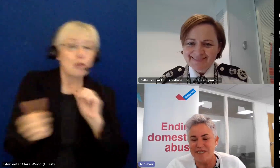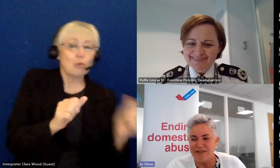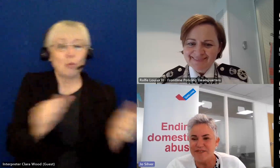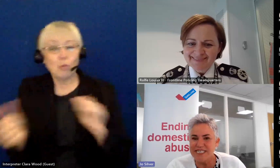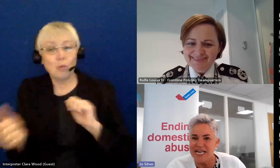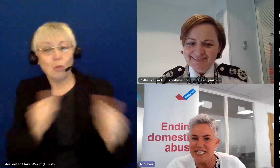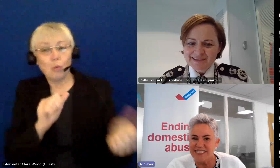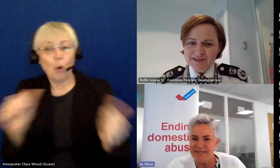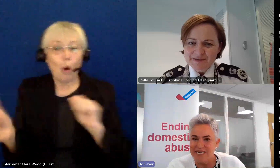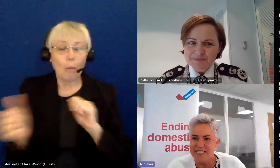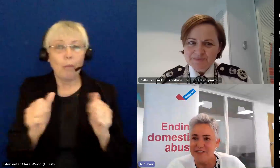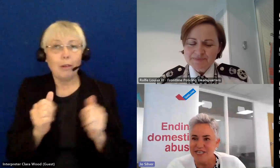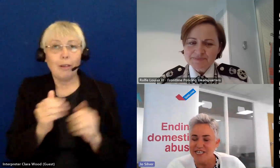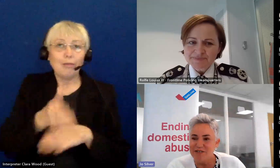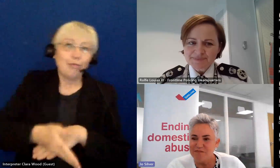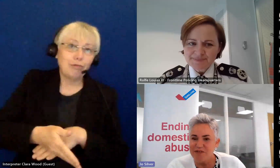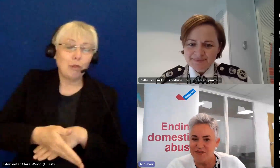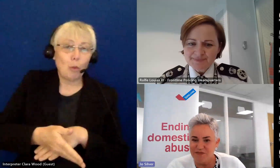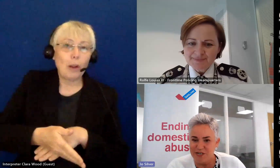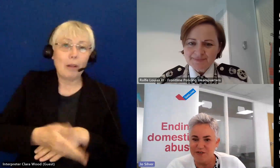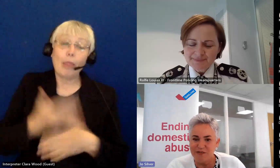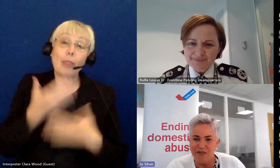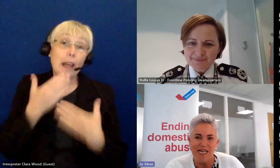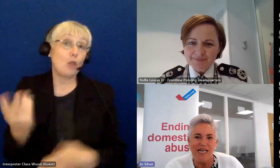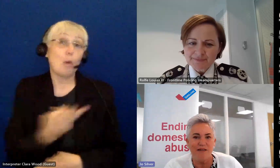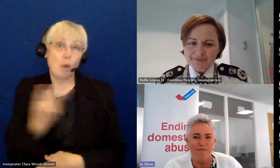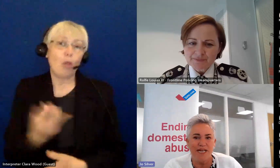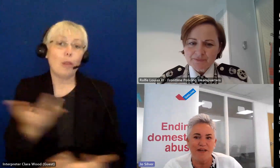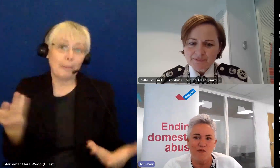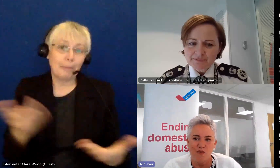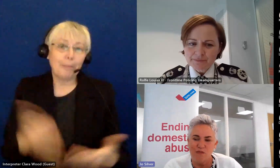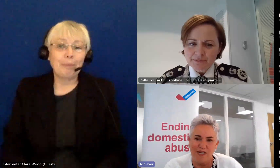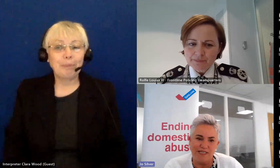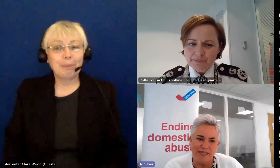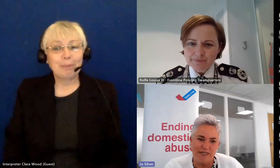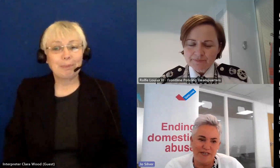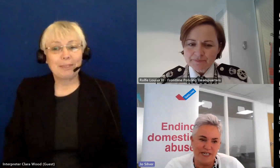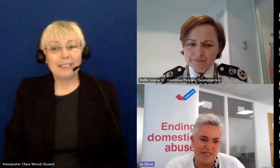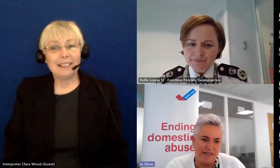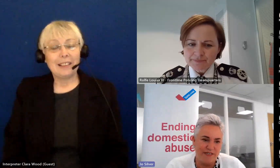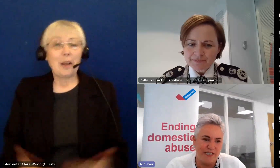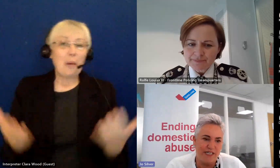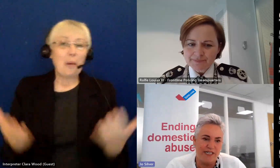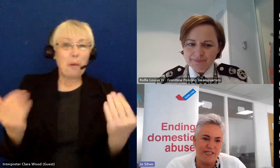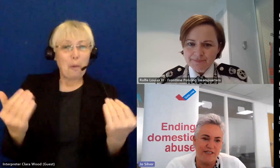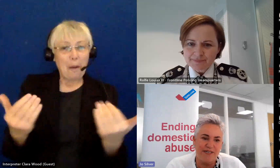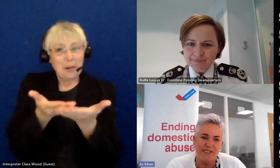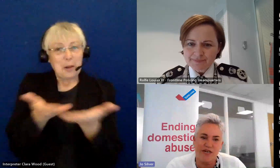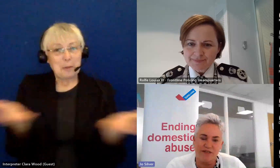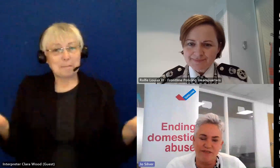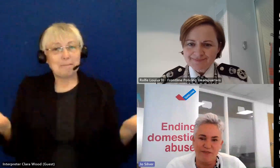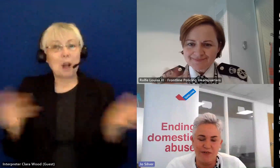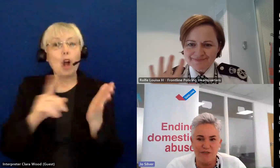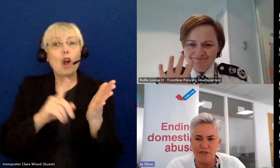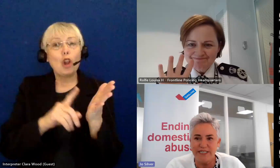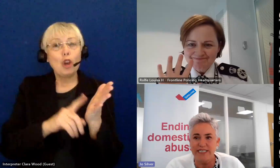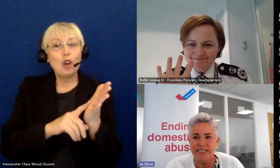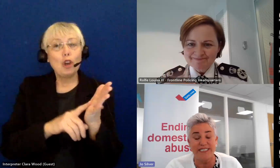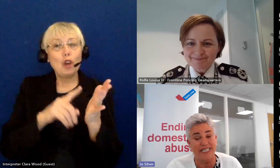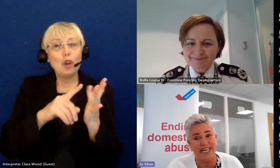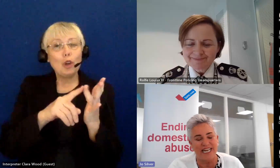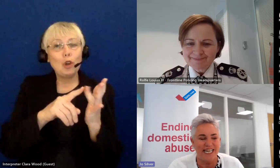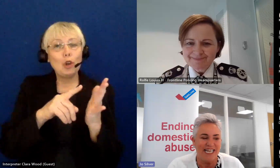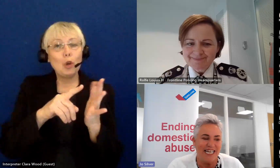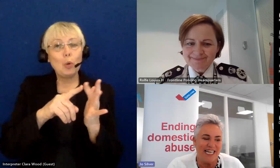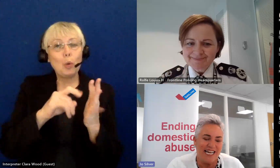going to be a bit of a tag team there. So thank you, both of you. And a big warm welcome and thank you to Louisa Rolfe, who's joined